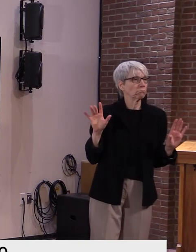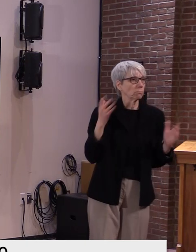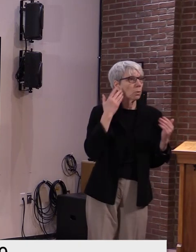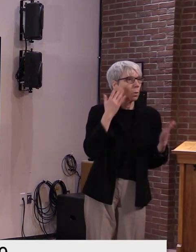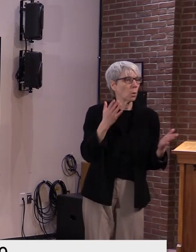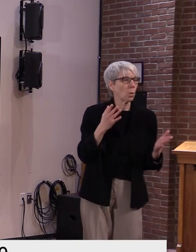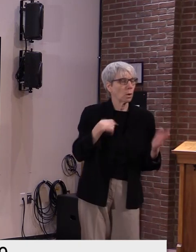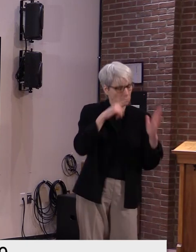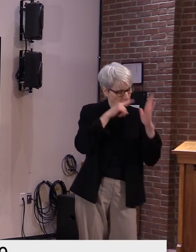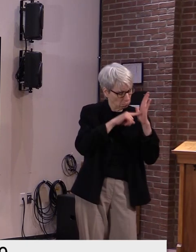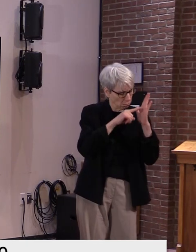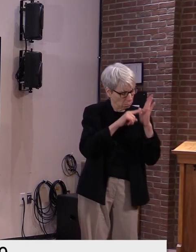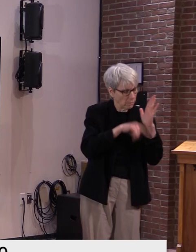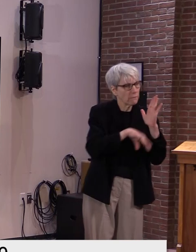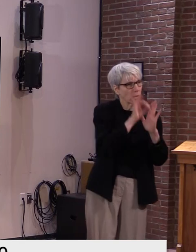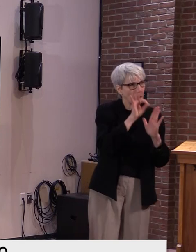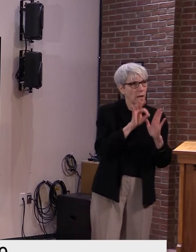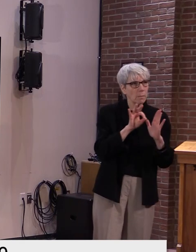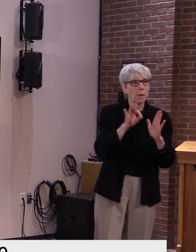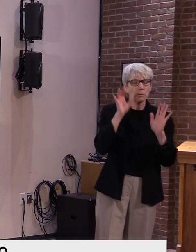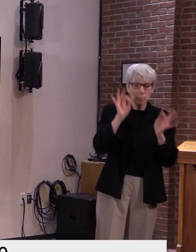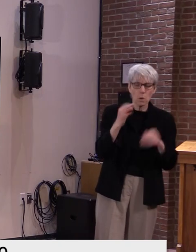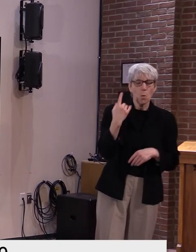That I'd have to look into.